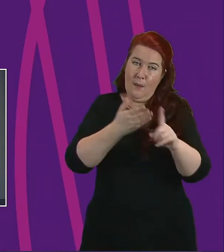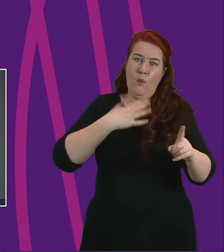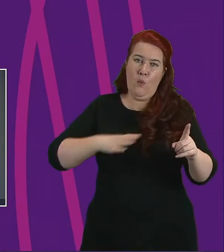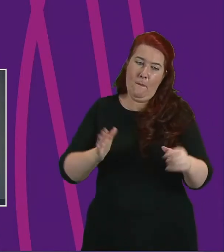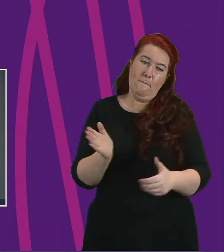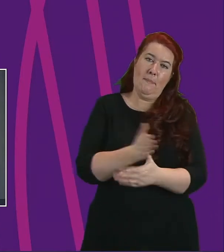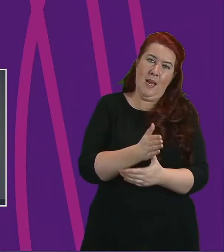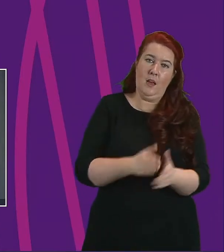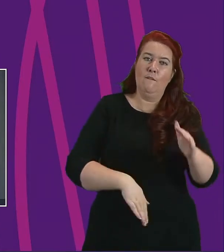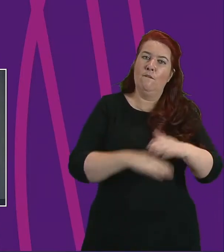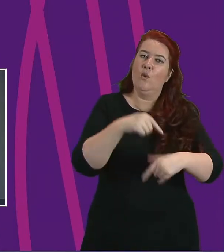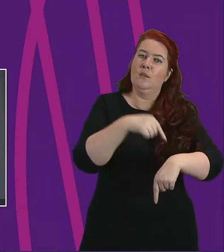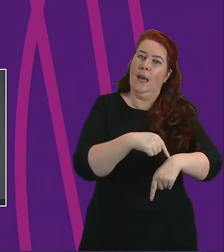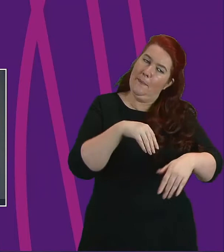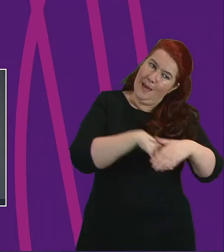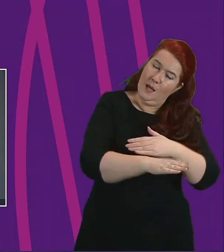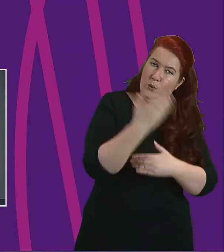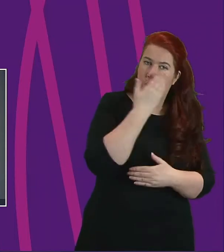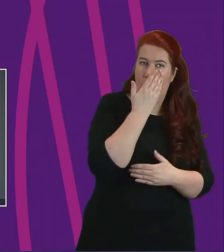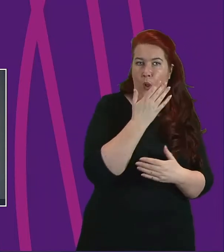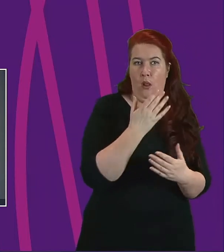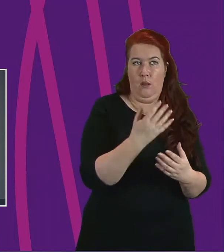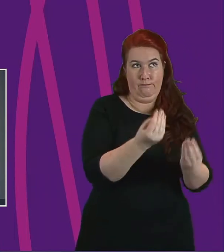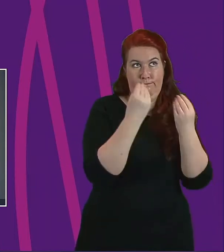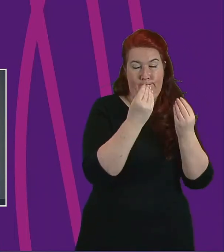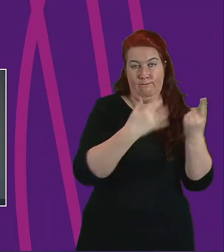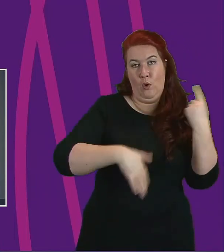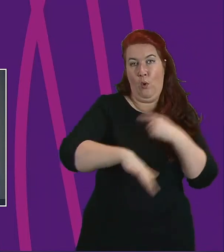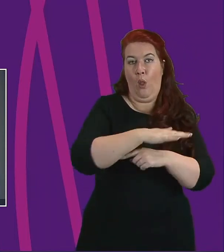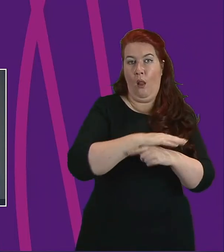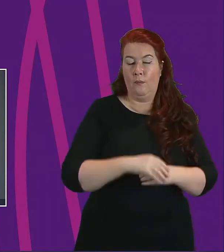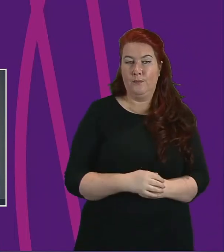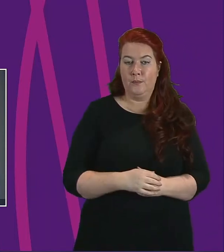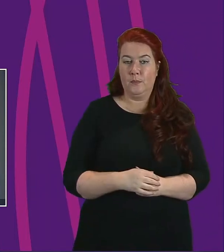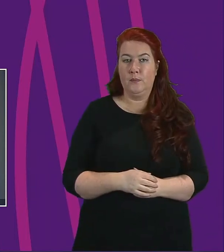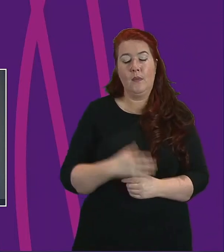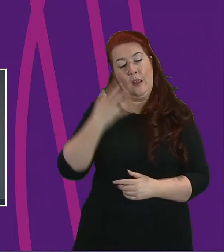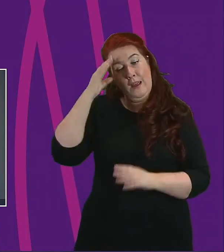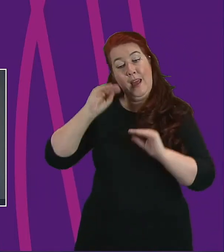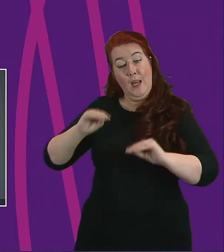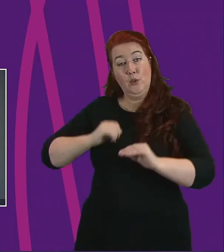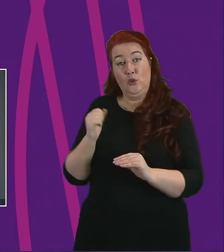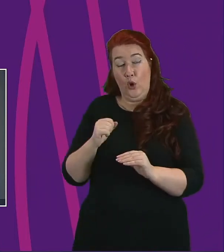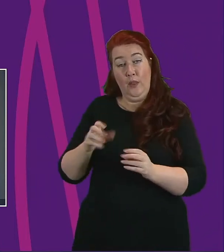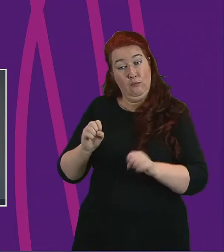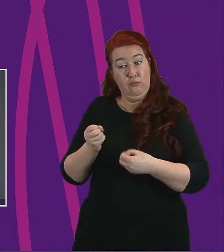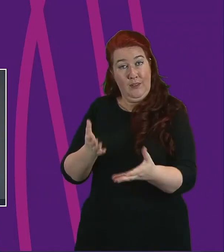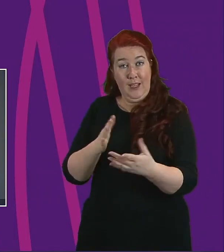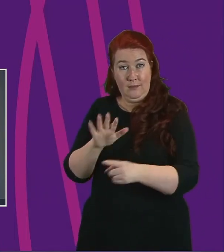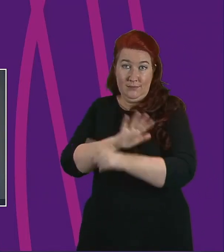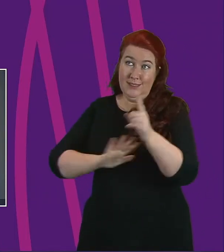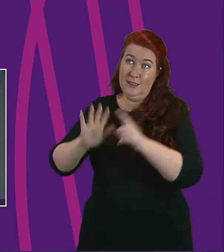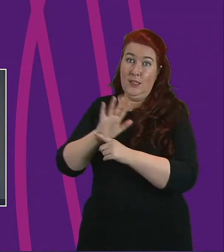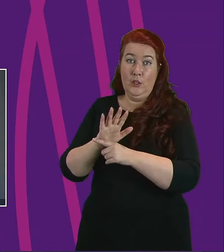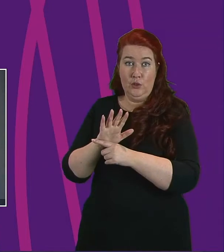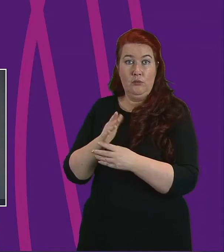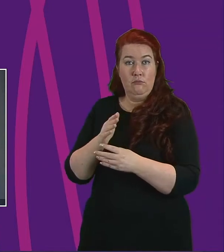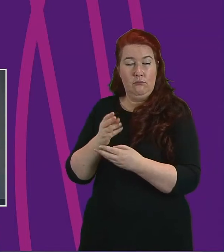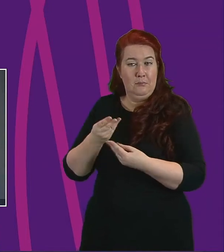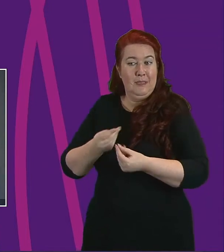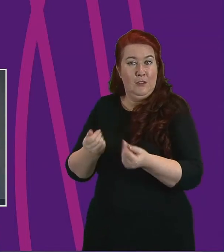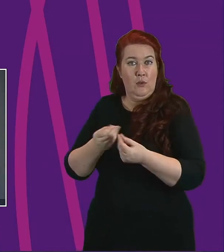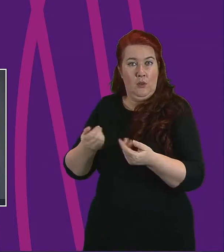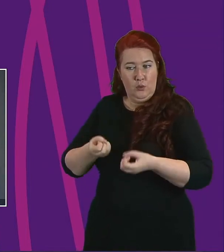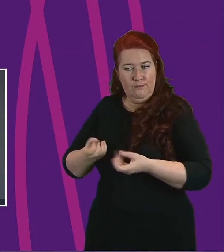for all. Education Scotland are providing nationally available learning materials both to support in-home learning and